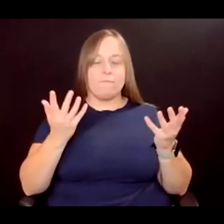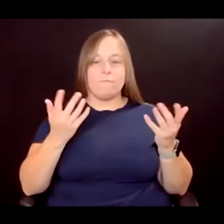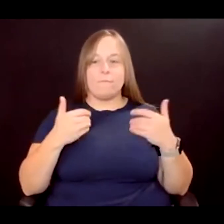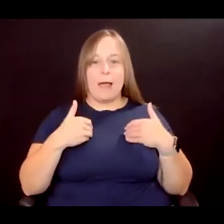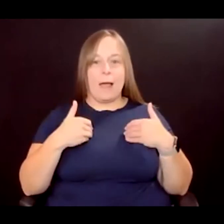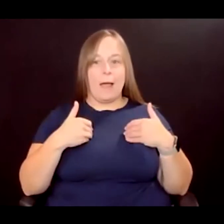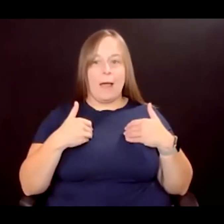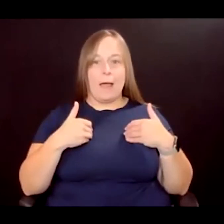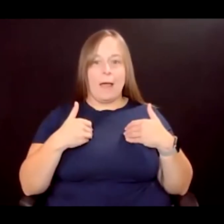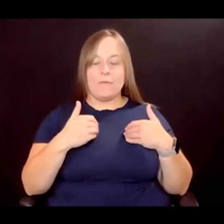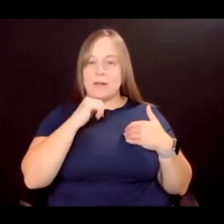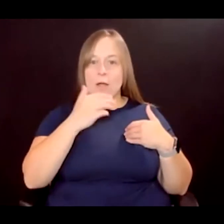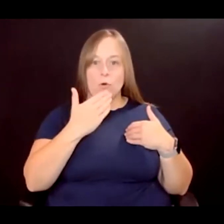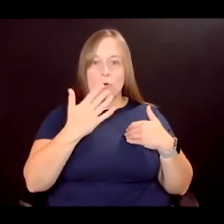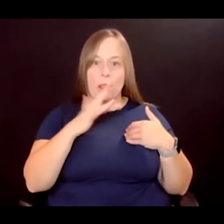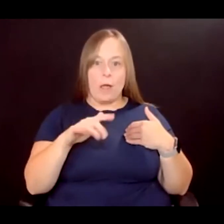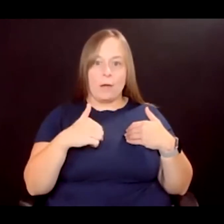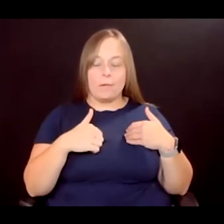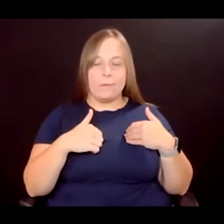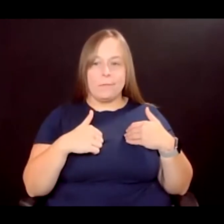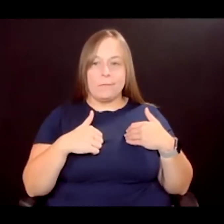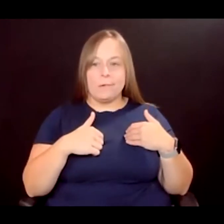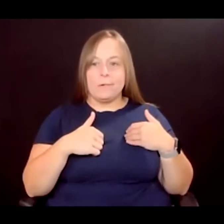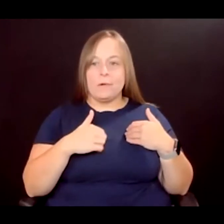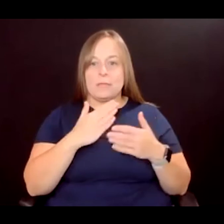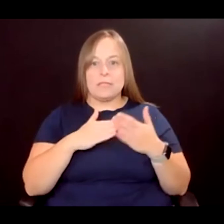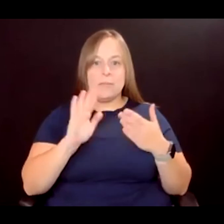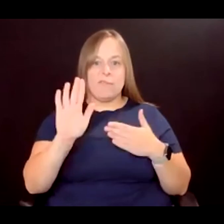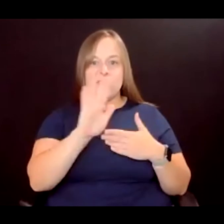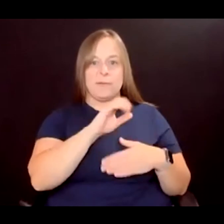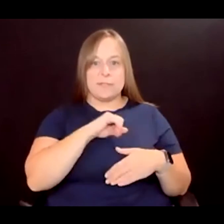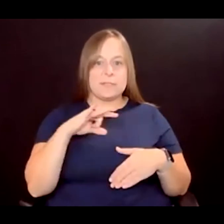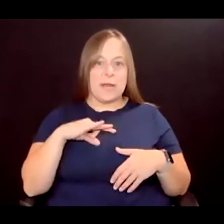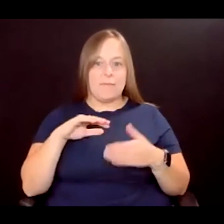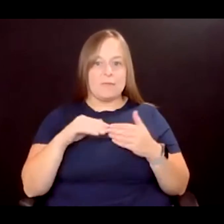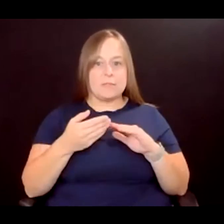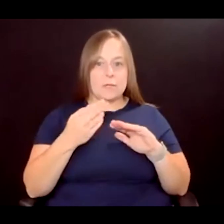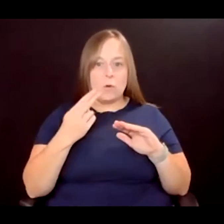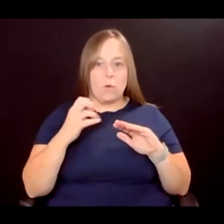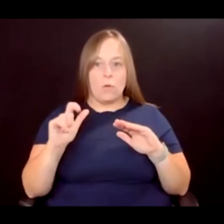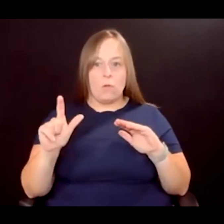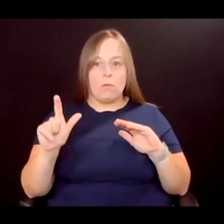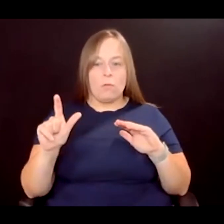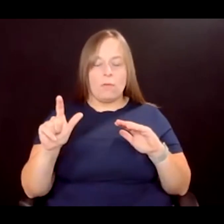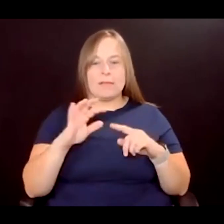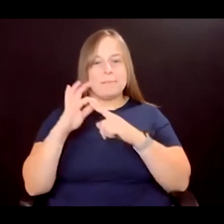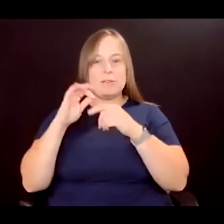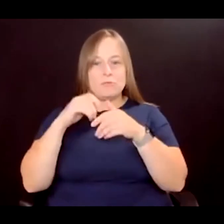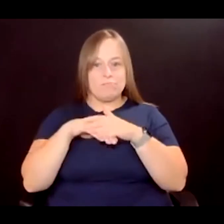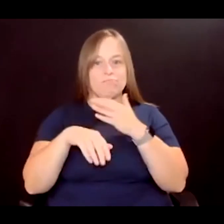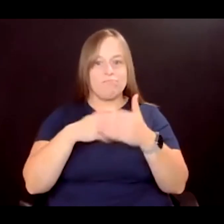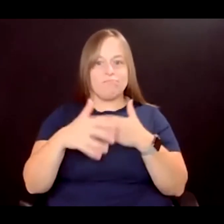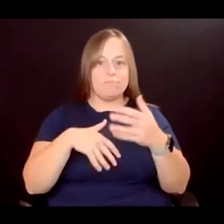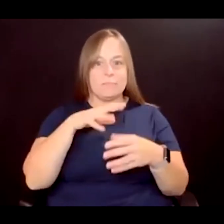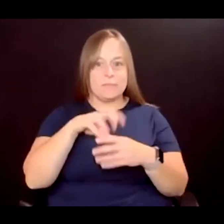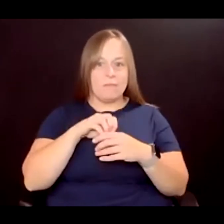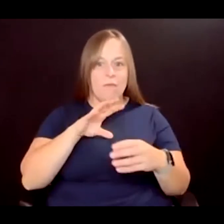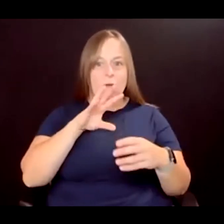for sure. I'd have to look into this more with the cities and the equipment. I'm not sure if they have. Did you ever see those